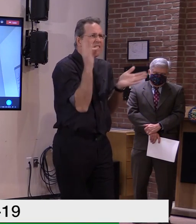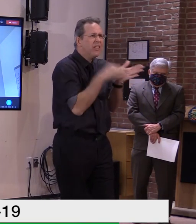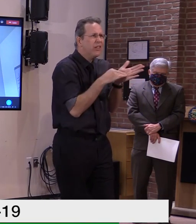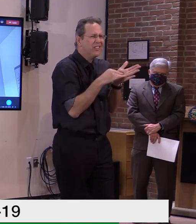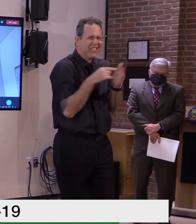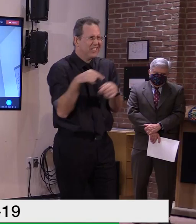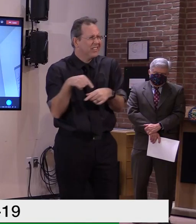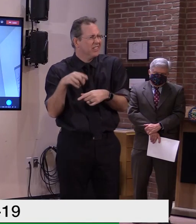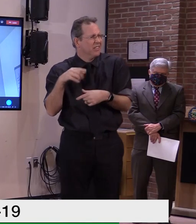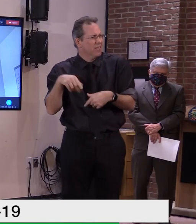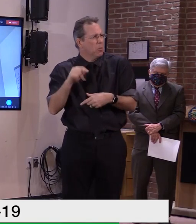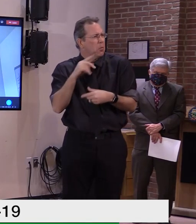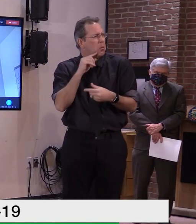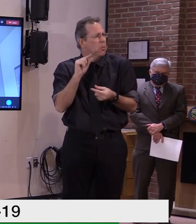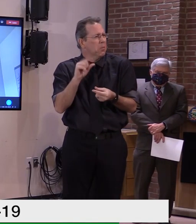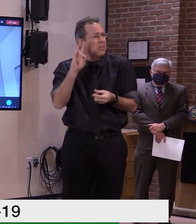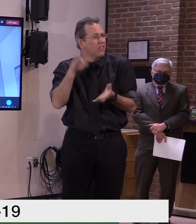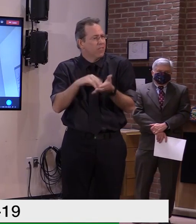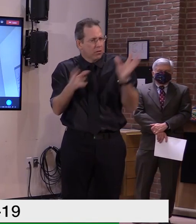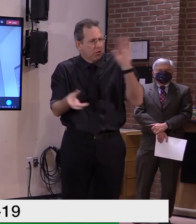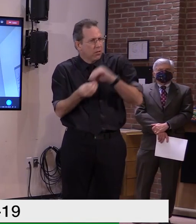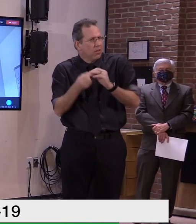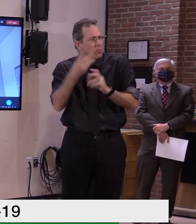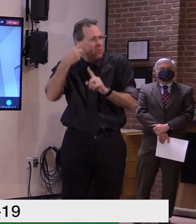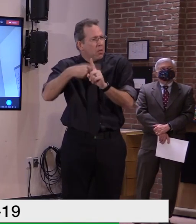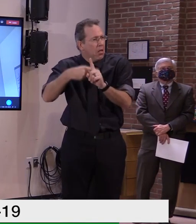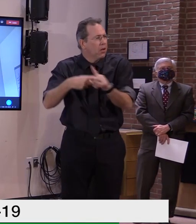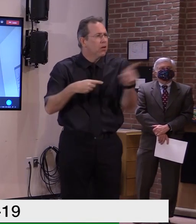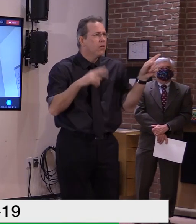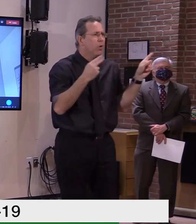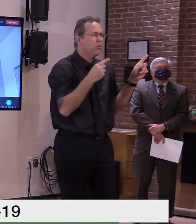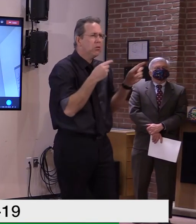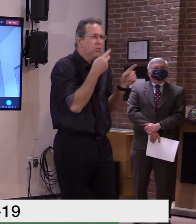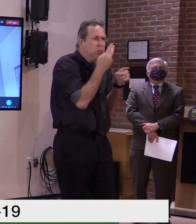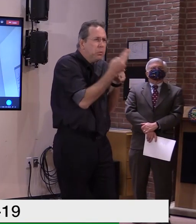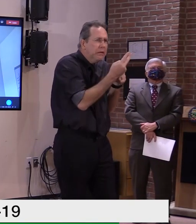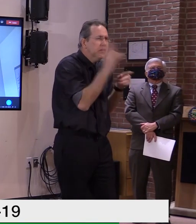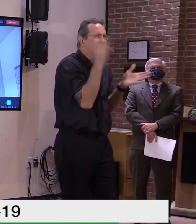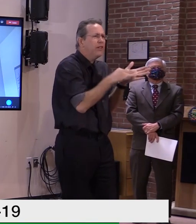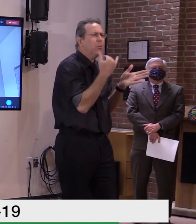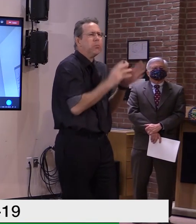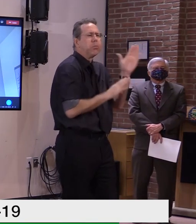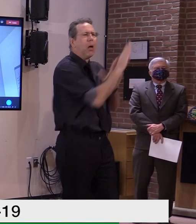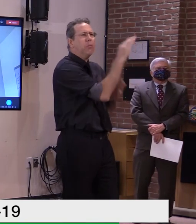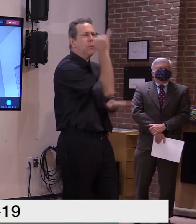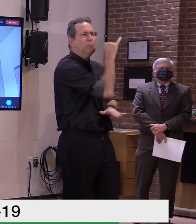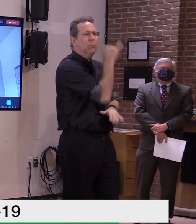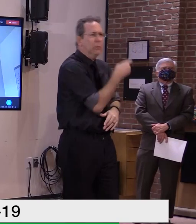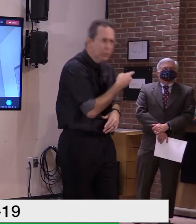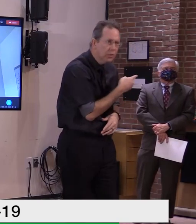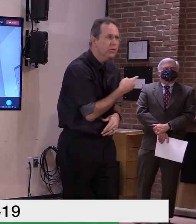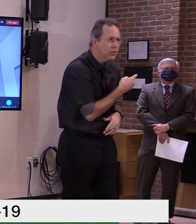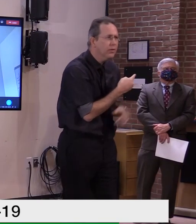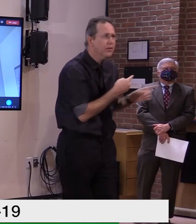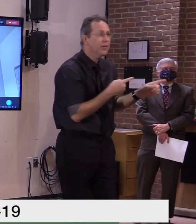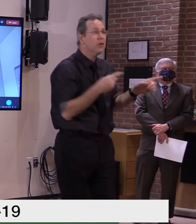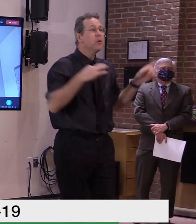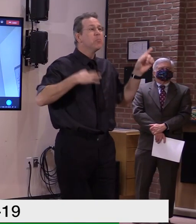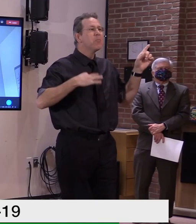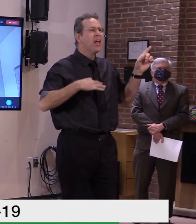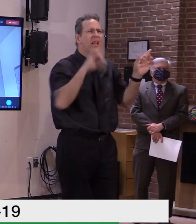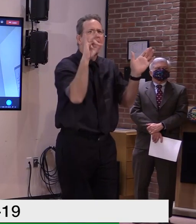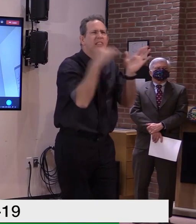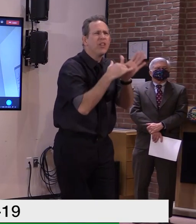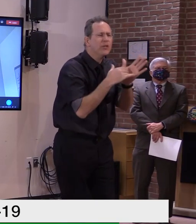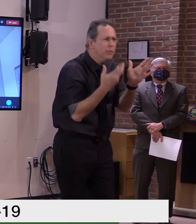8,000 cases in the last 3 weeks. We're also seeing confirmation of our conditions in the surveillance testing data from the schools, which,